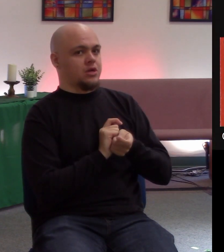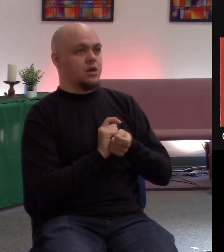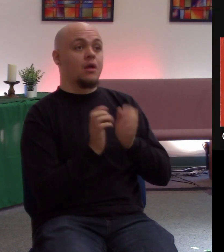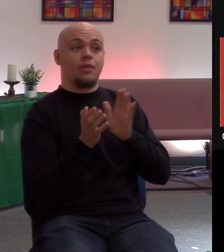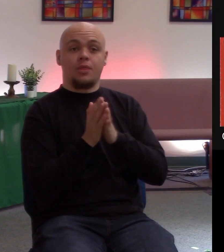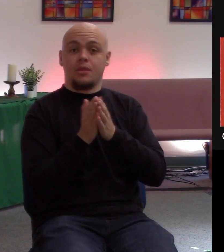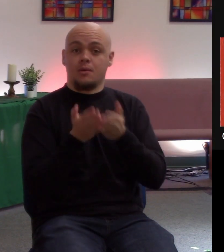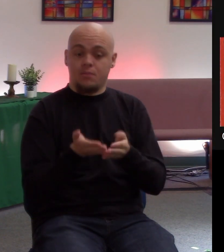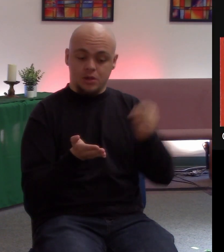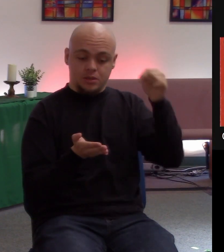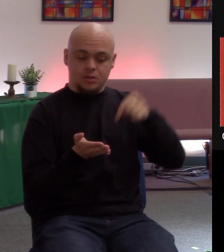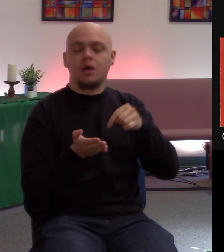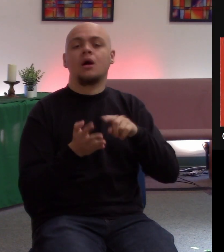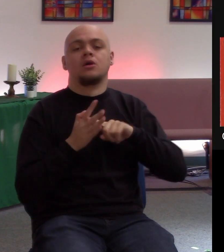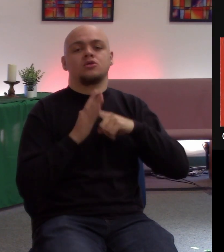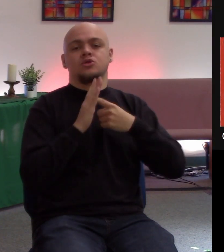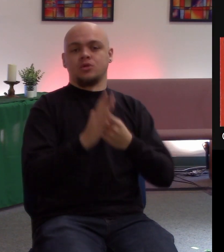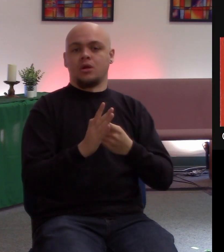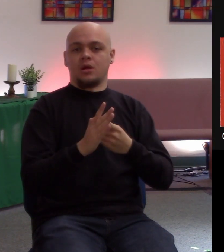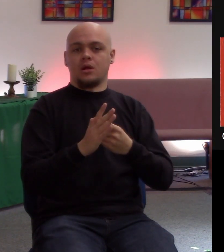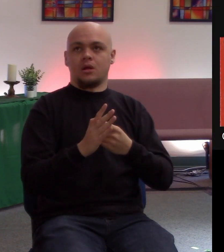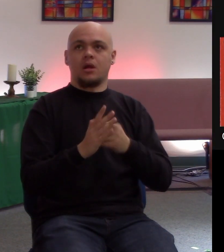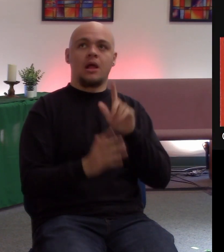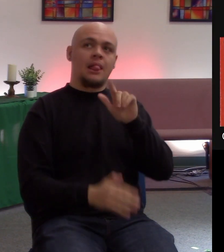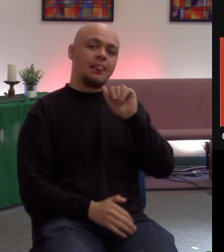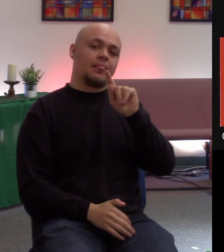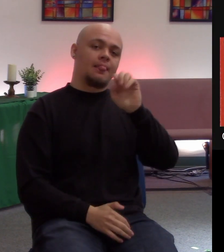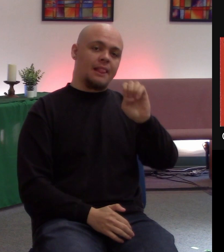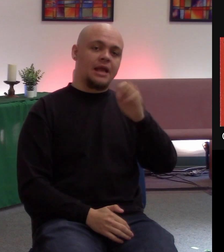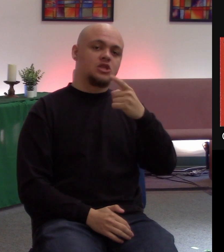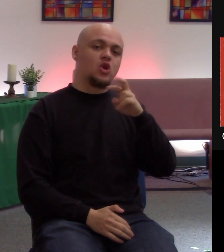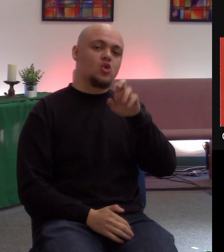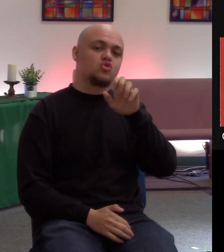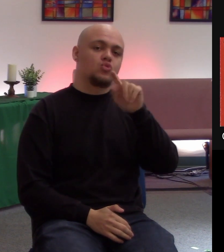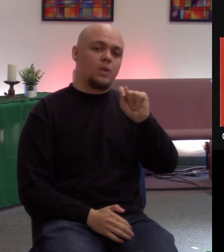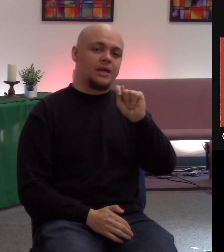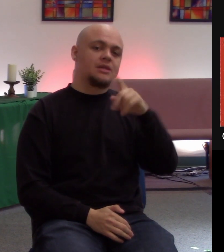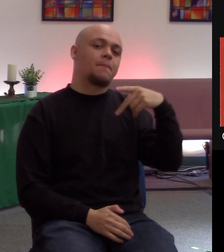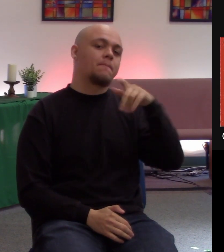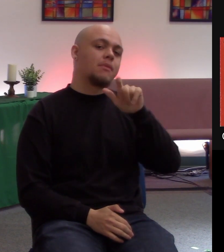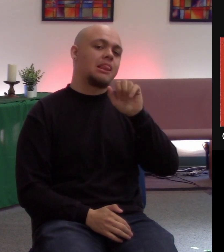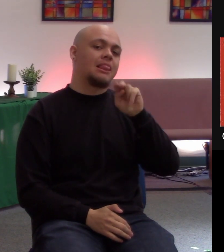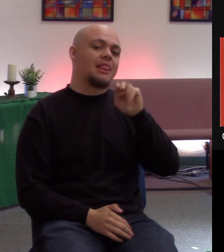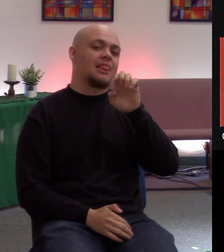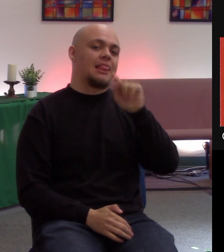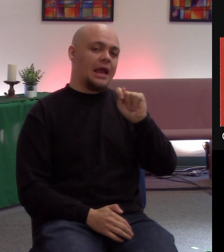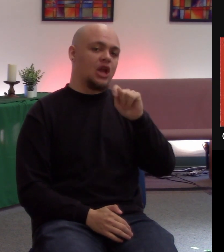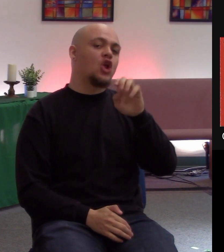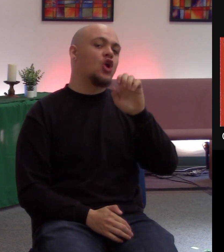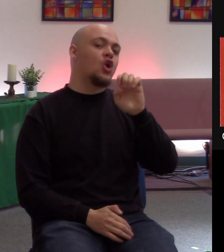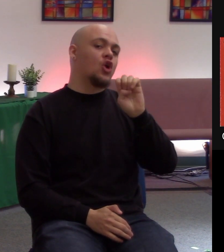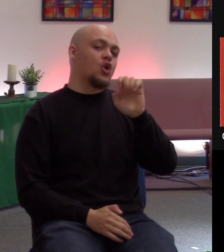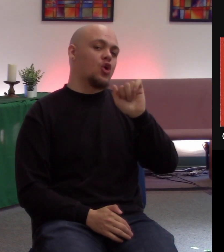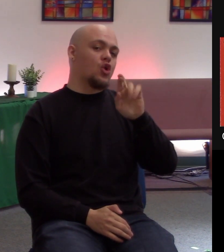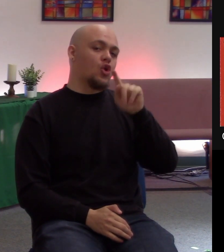the book that helped kind of kick off a lot of it, the late, great Planet Earth, okay? And it's oftentimes attributed to Hal